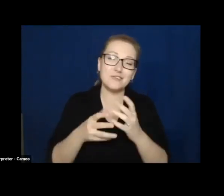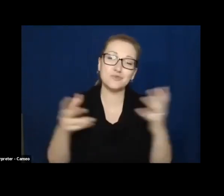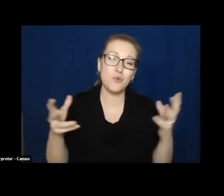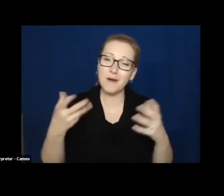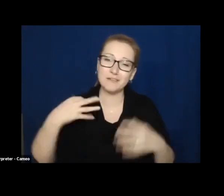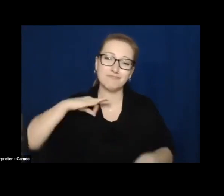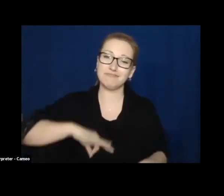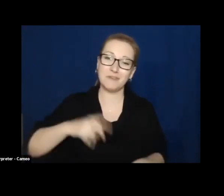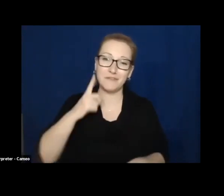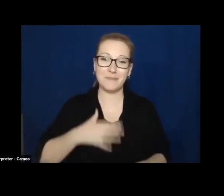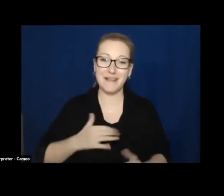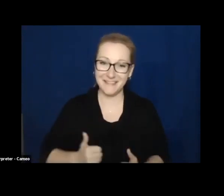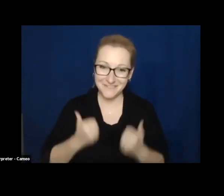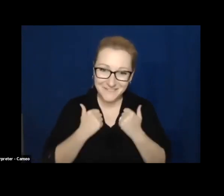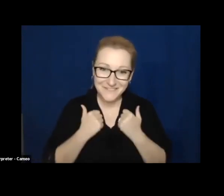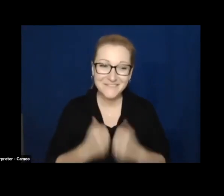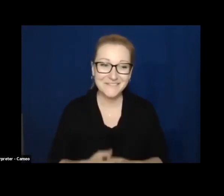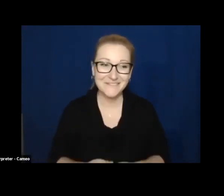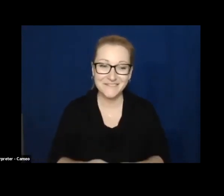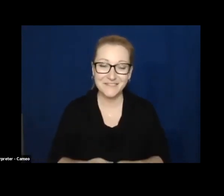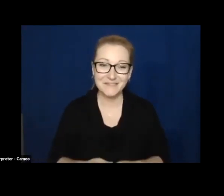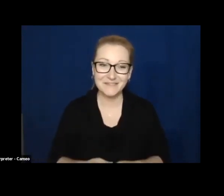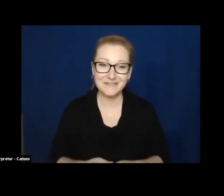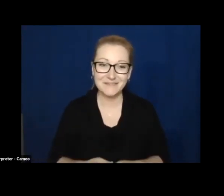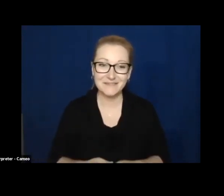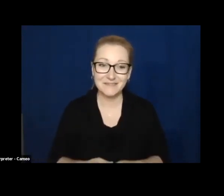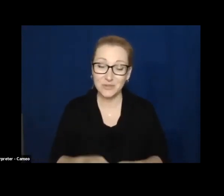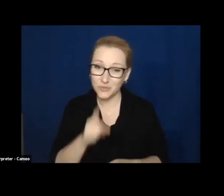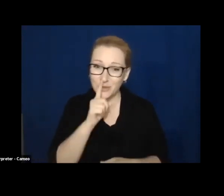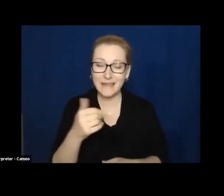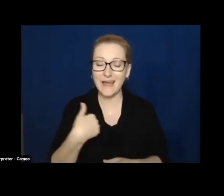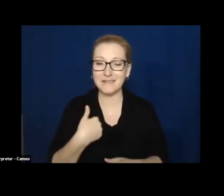life. I was spreading my wings.